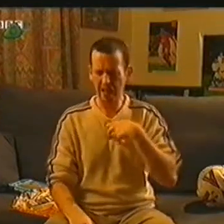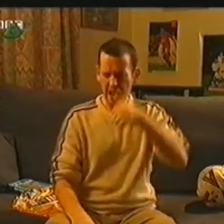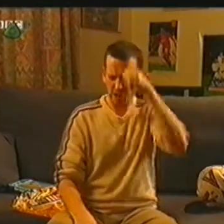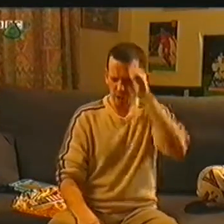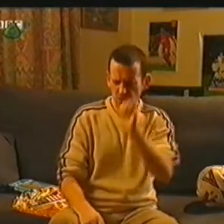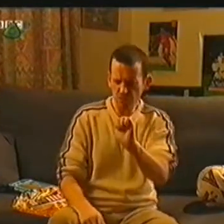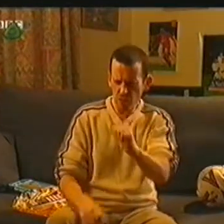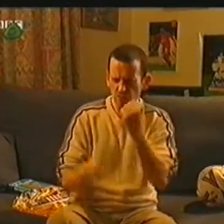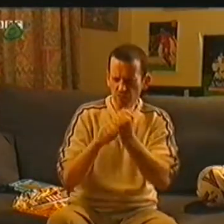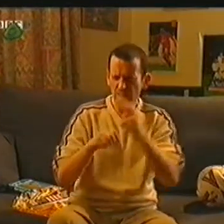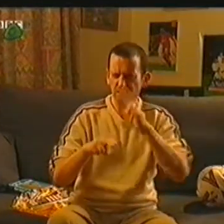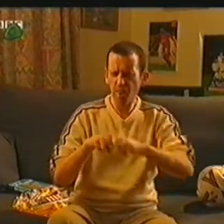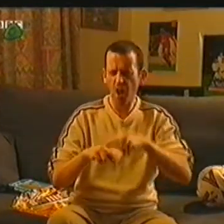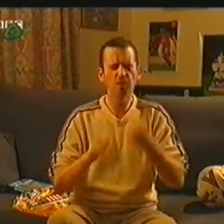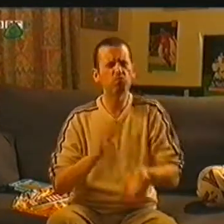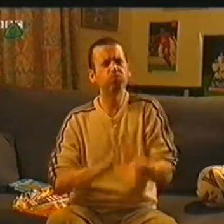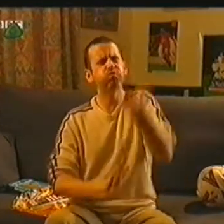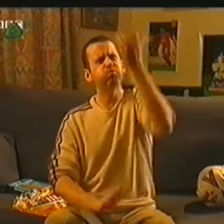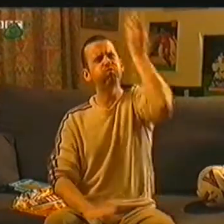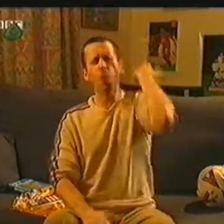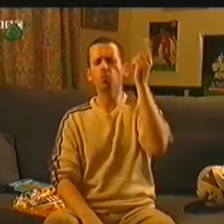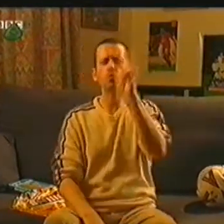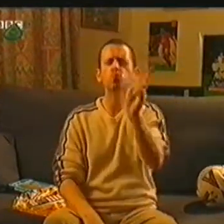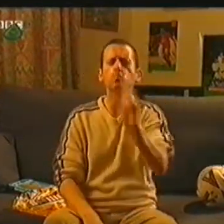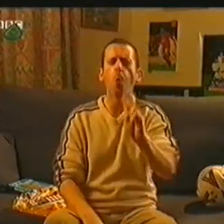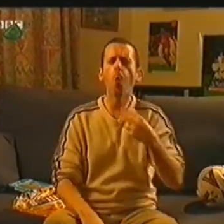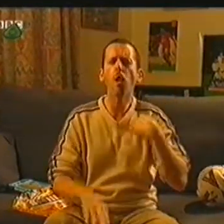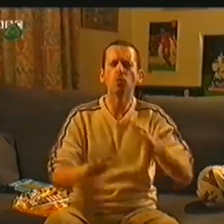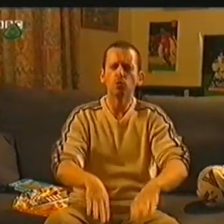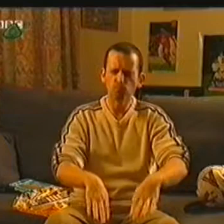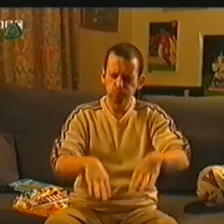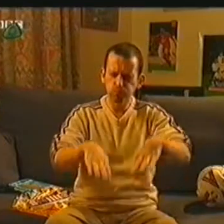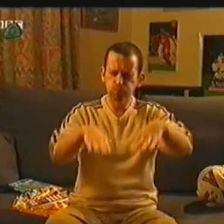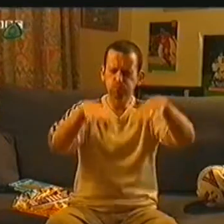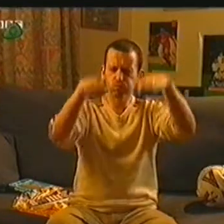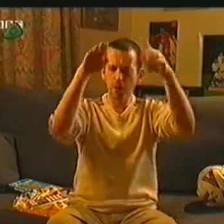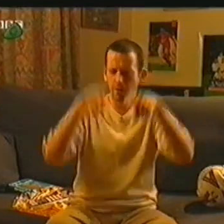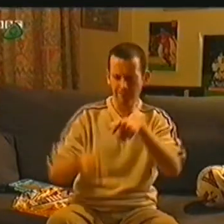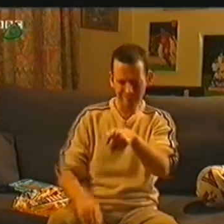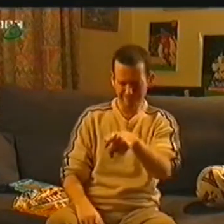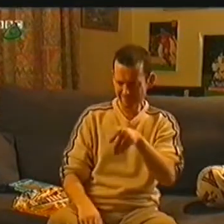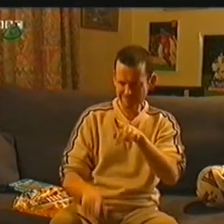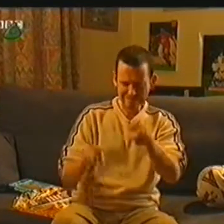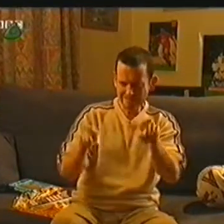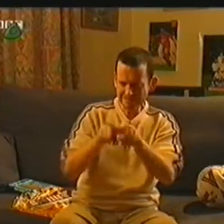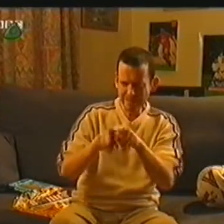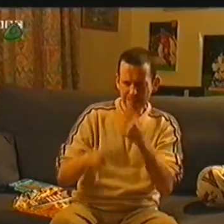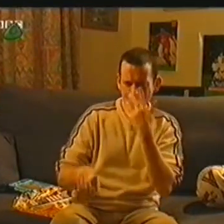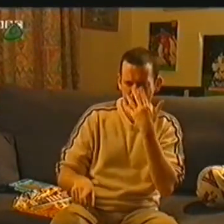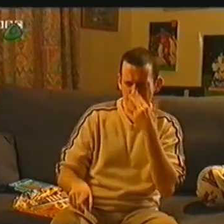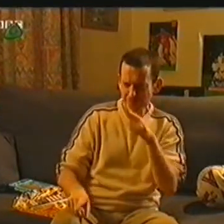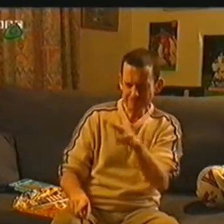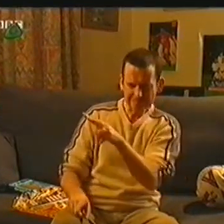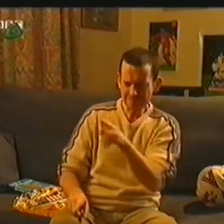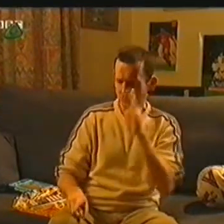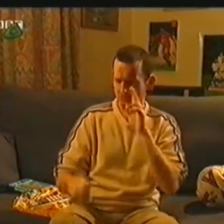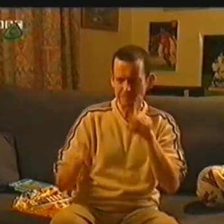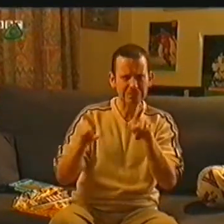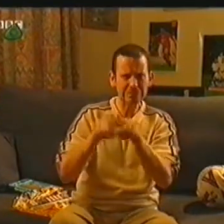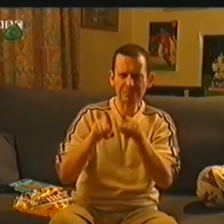cars about. I reckon you take after him, lad. I never knew him, said Josh. You look just like him